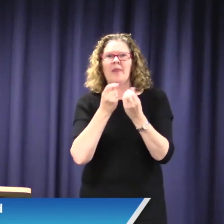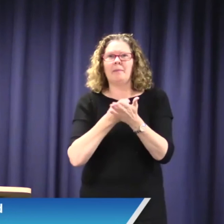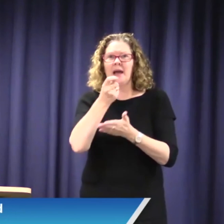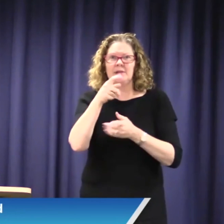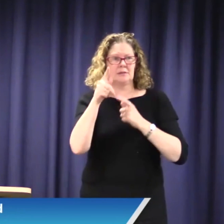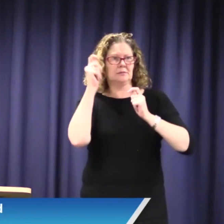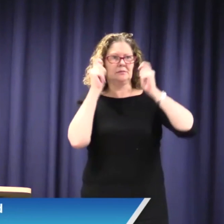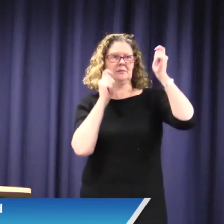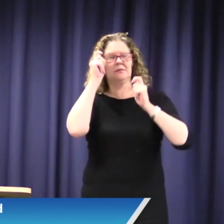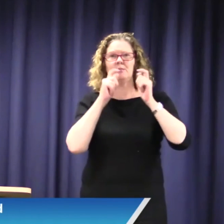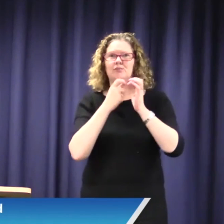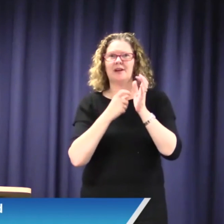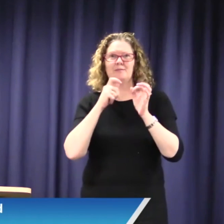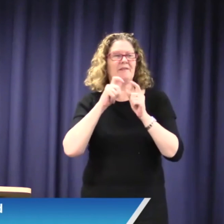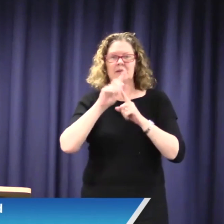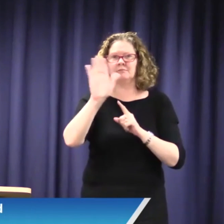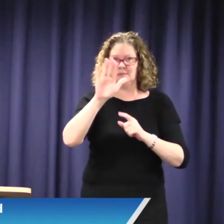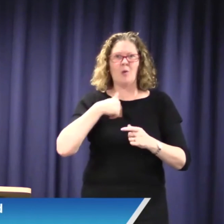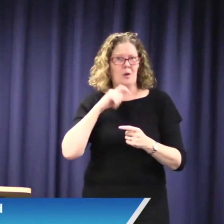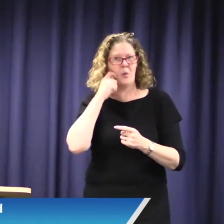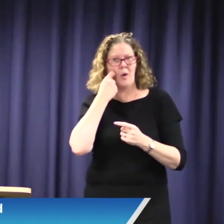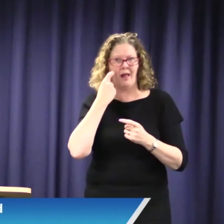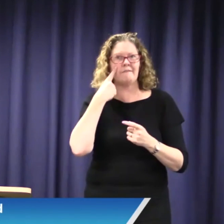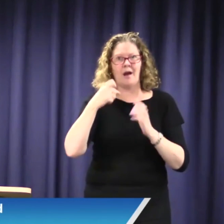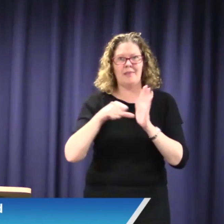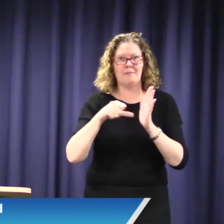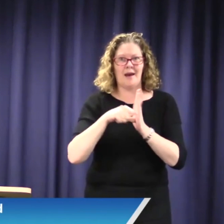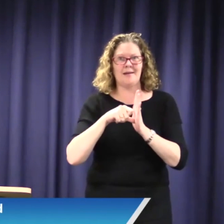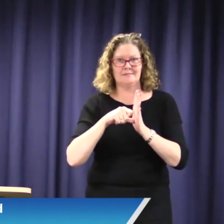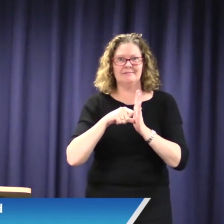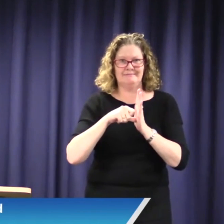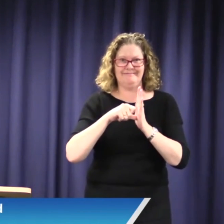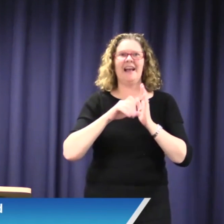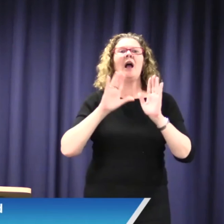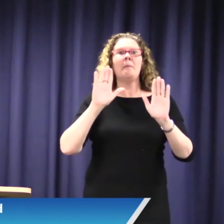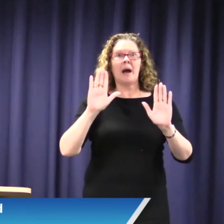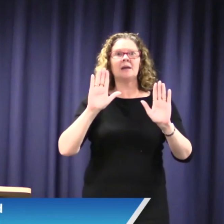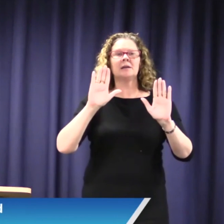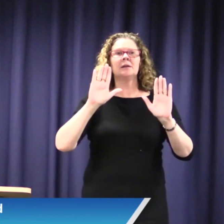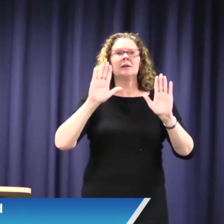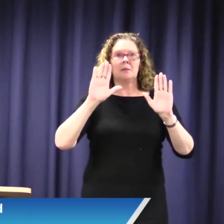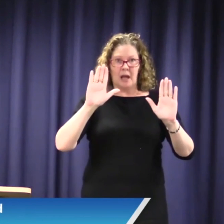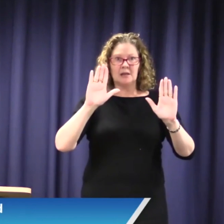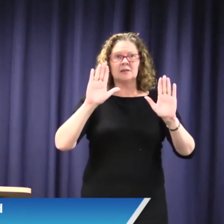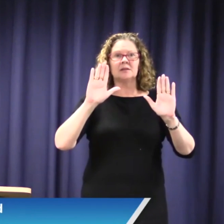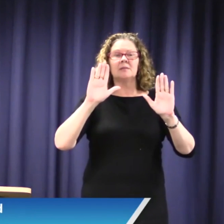meeting. With payment, don't worry, Brent. We will find the money.